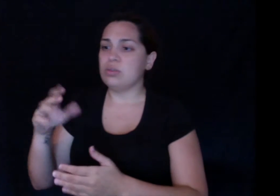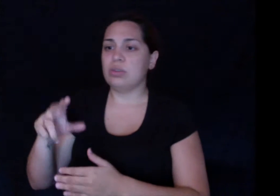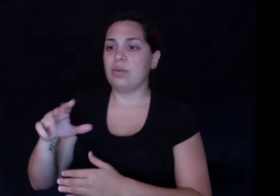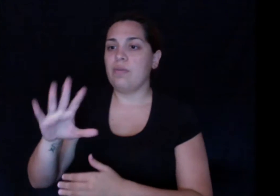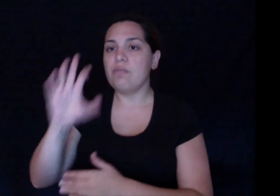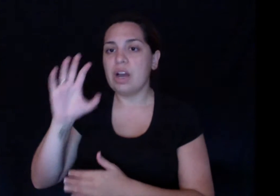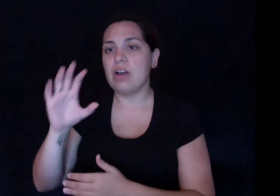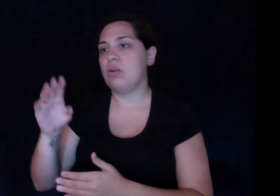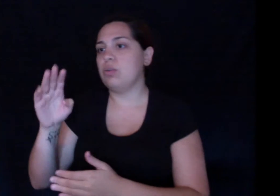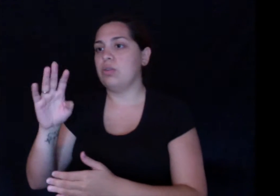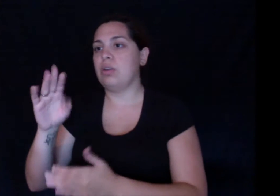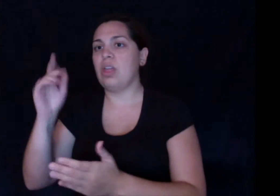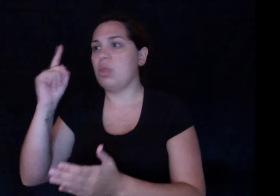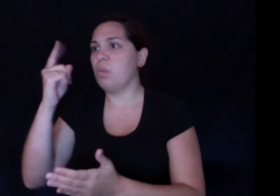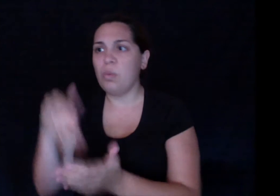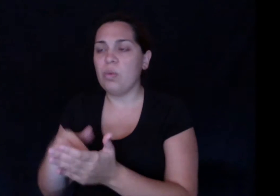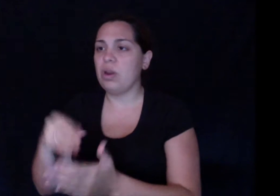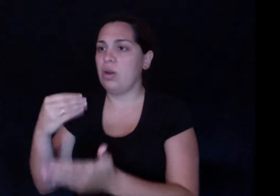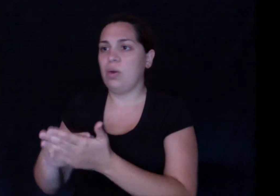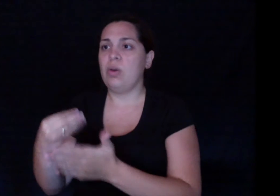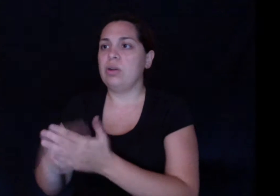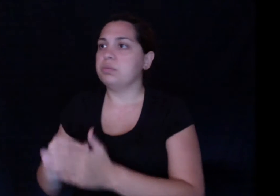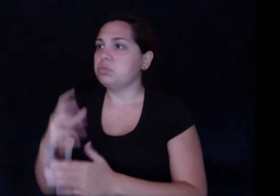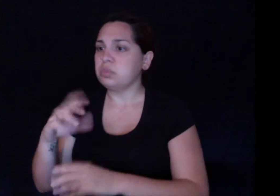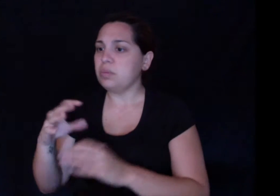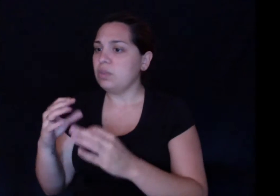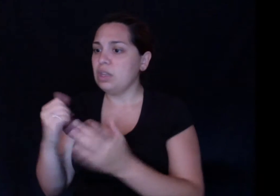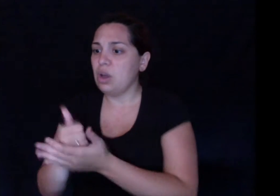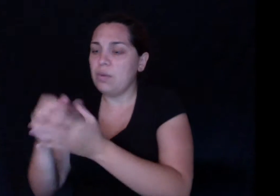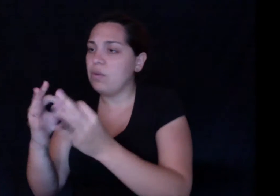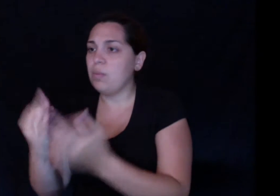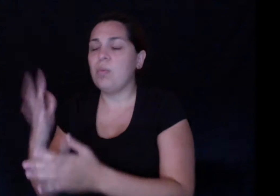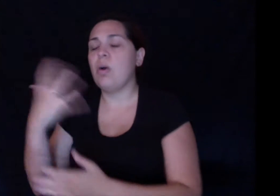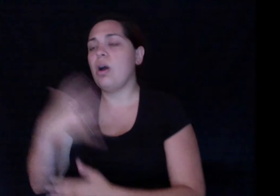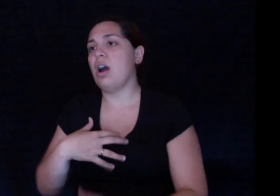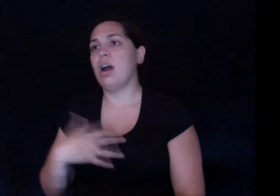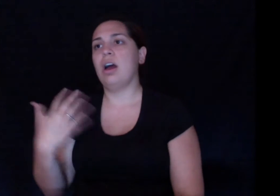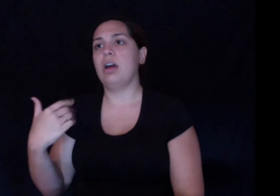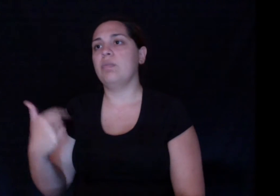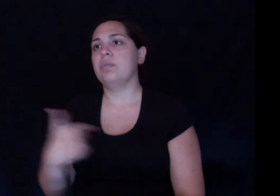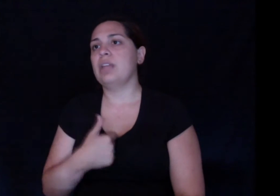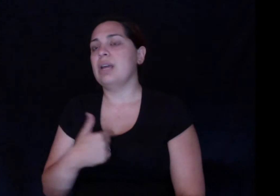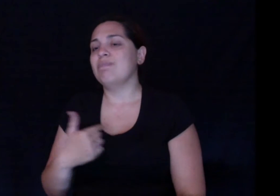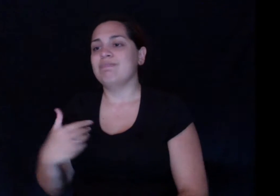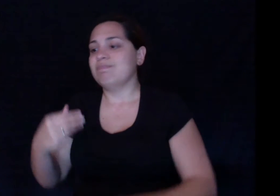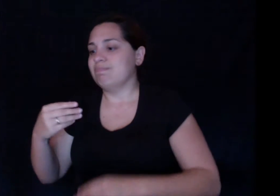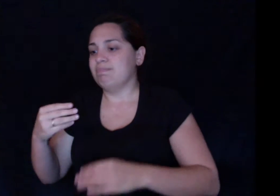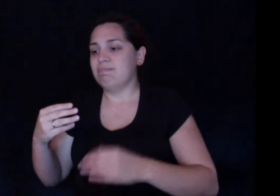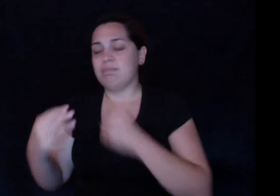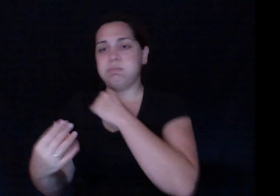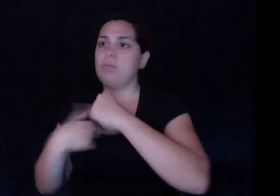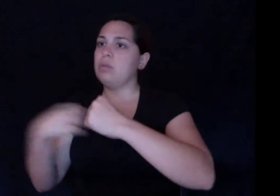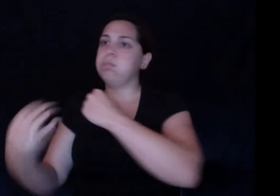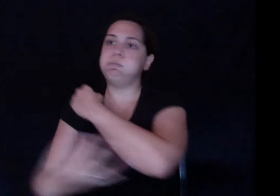I am, I'll do it. So I just registered on the website bethematch.org, and they sent me a little cheek